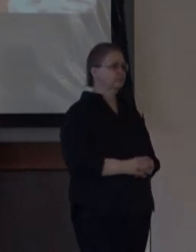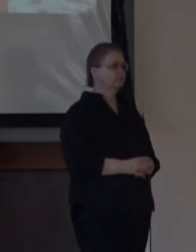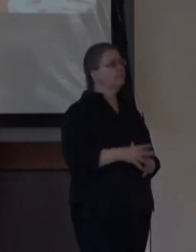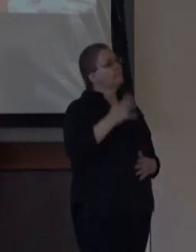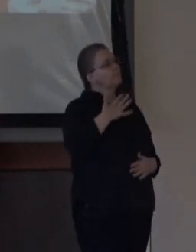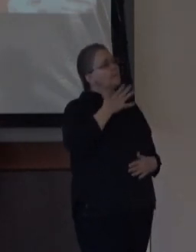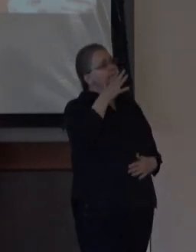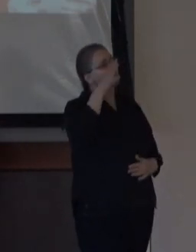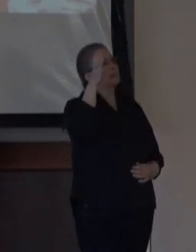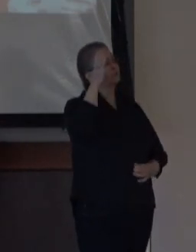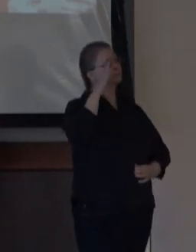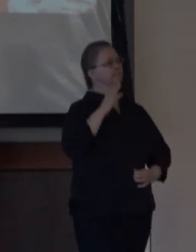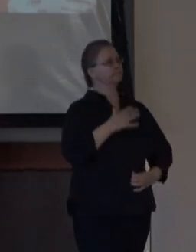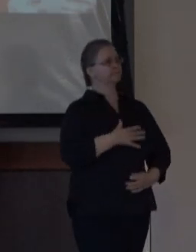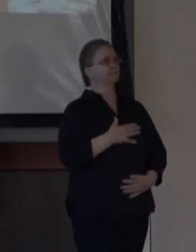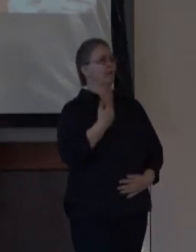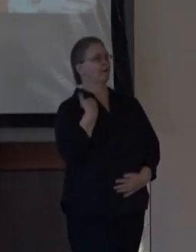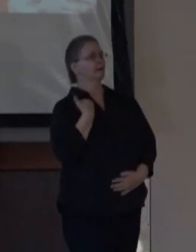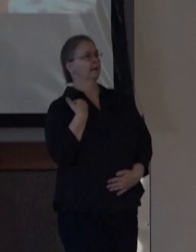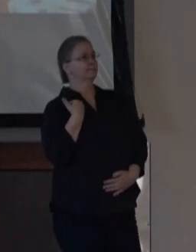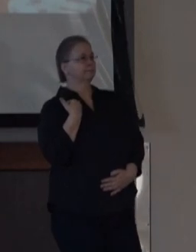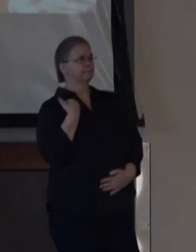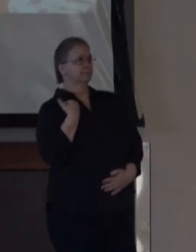But my parents